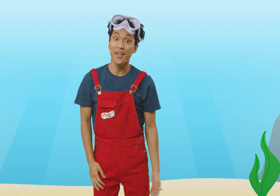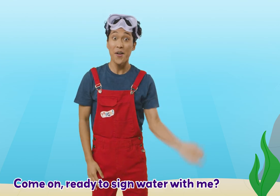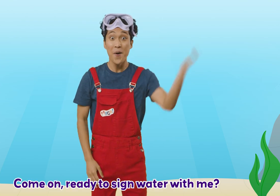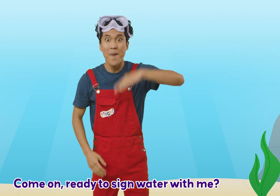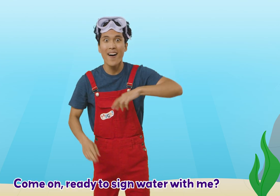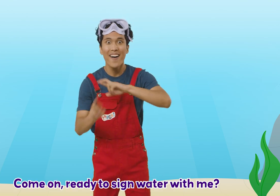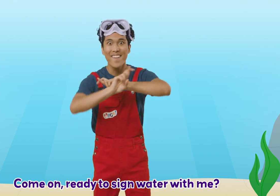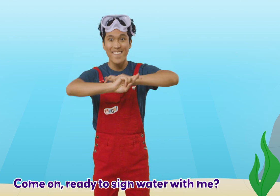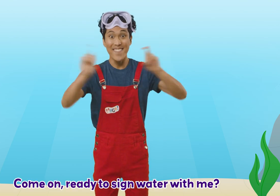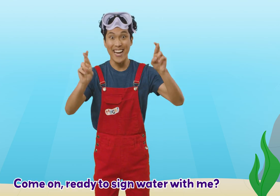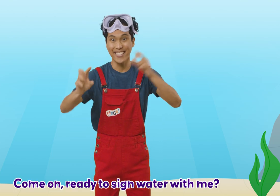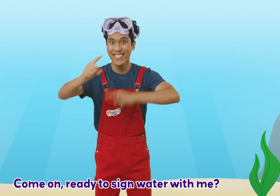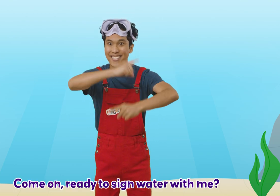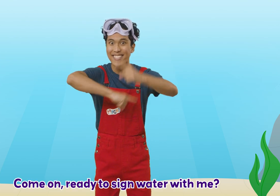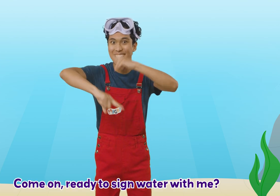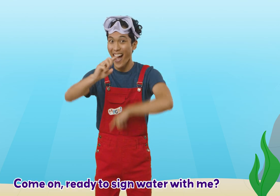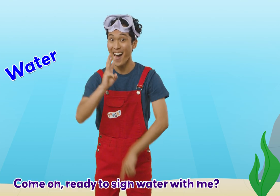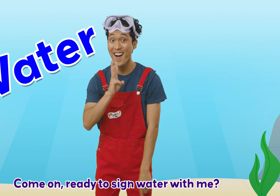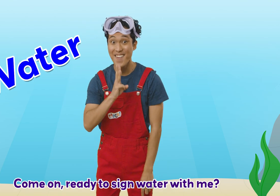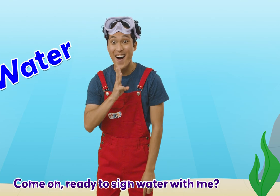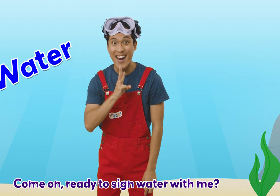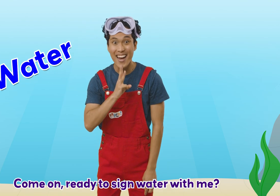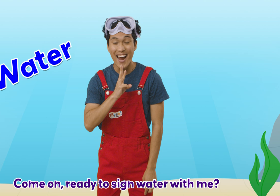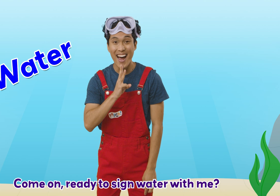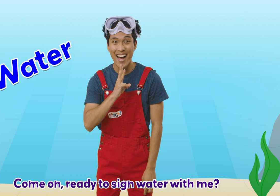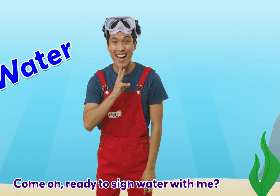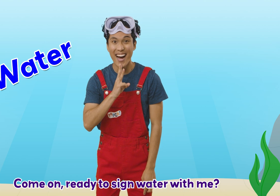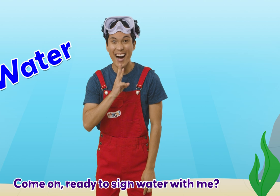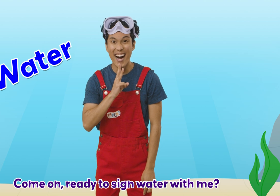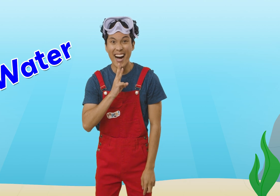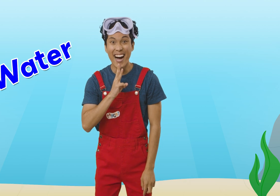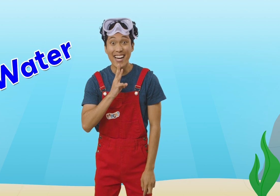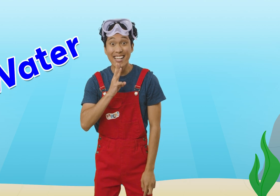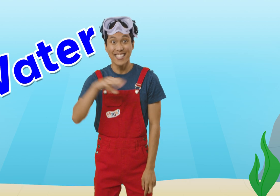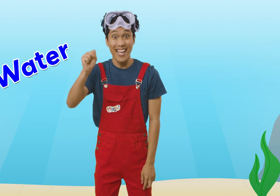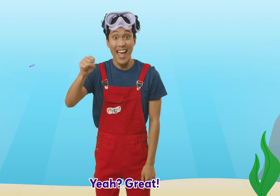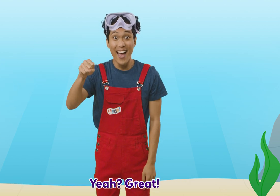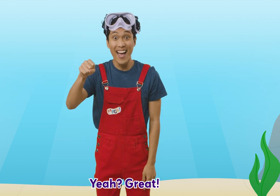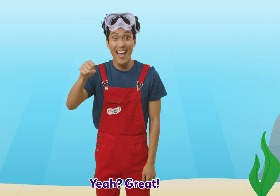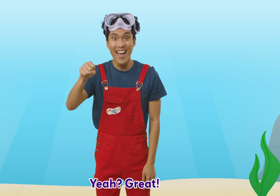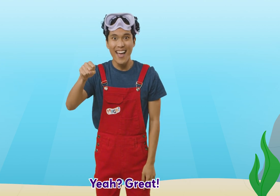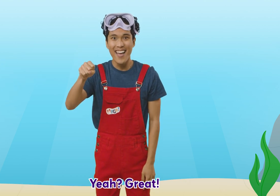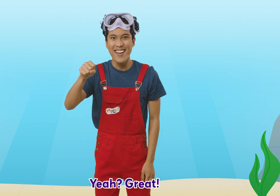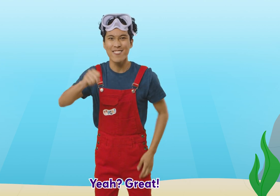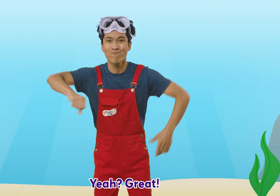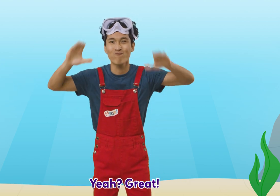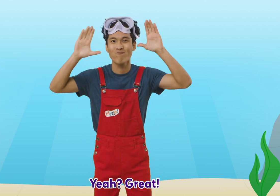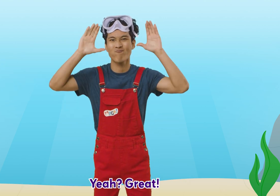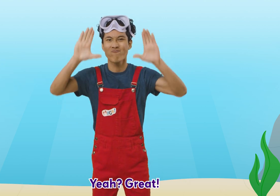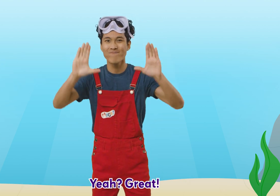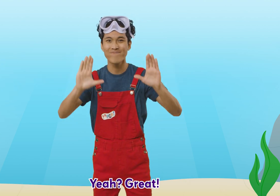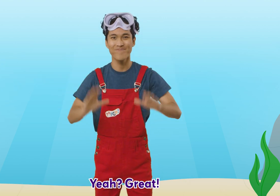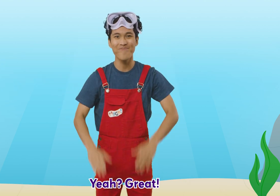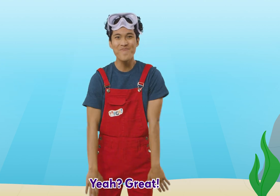Come on, ready to sign water with me? Yeah? Great.